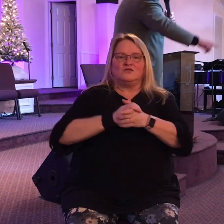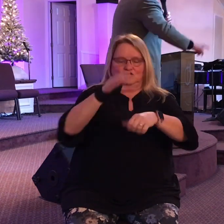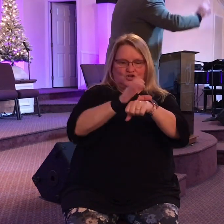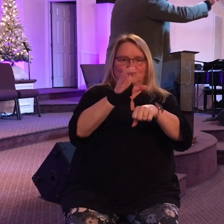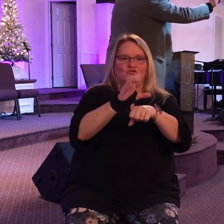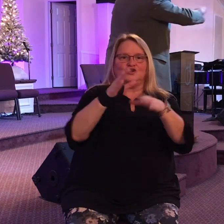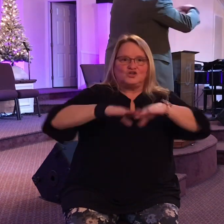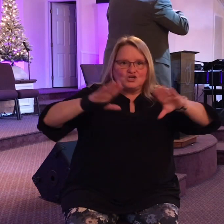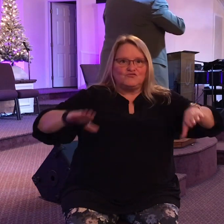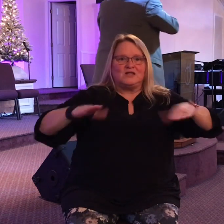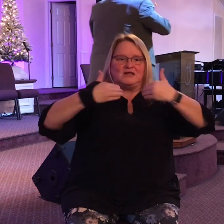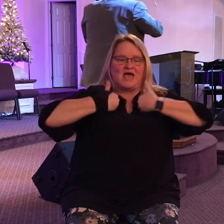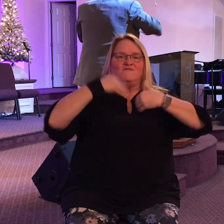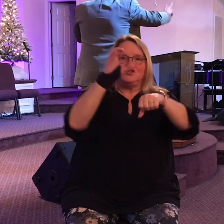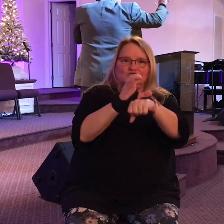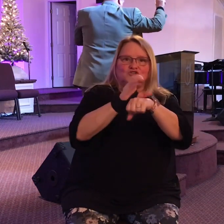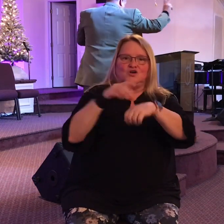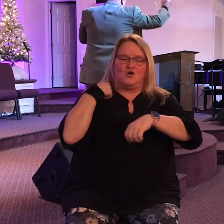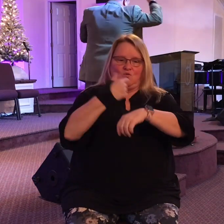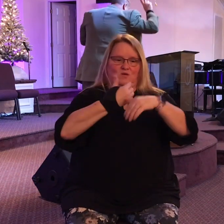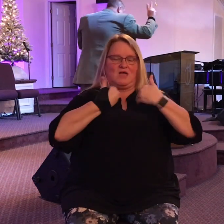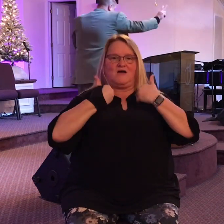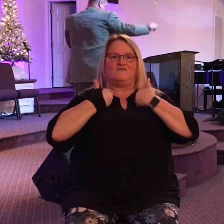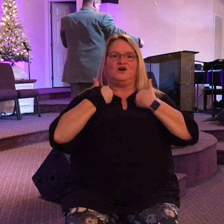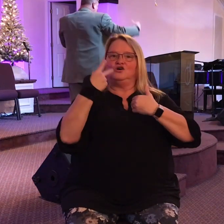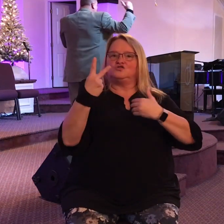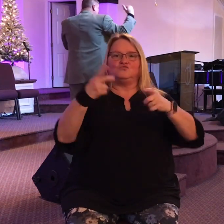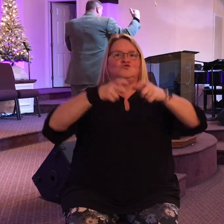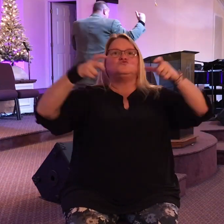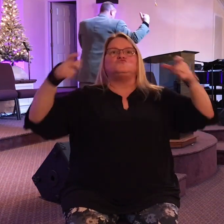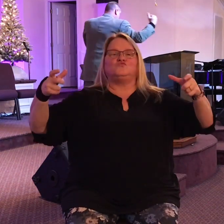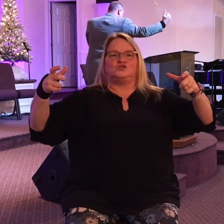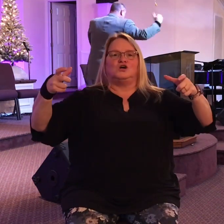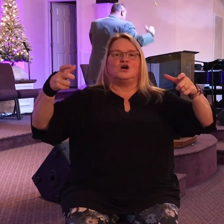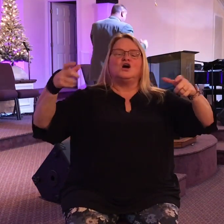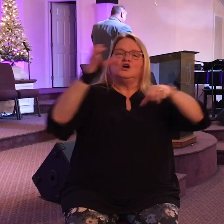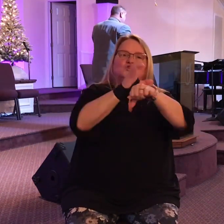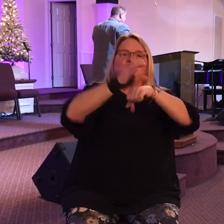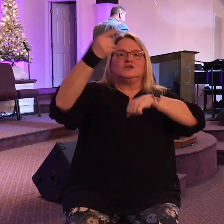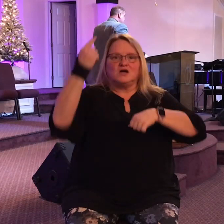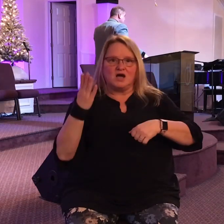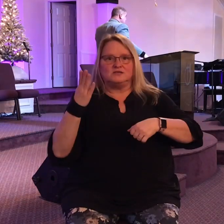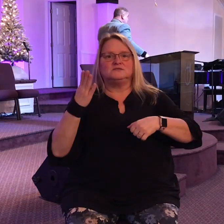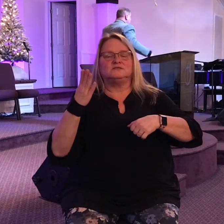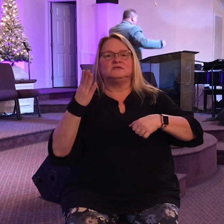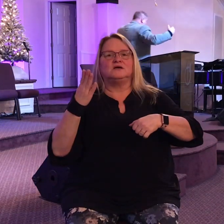Carolina, where we have, the Church of God has two huge churches. One runs over